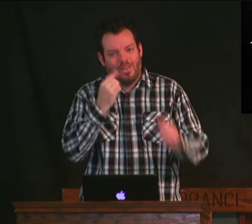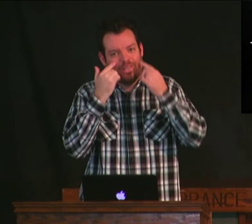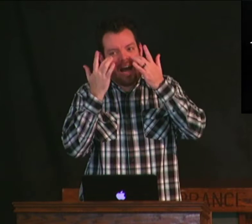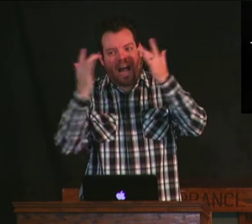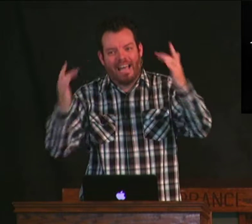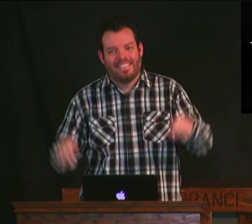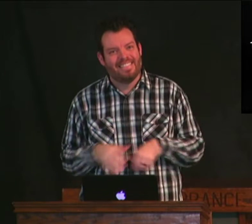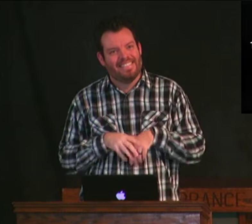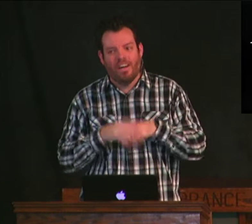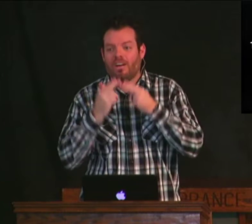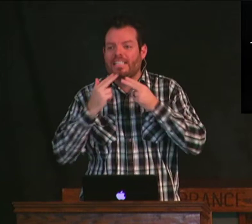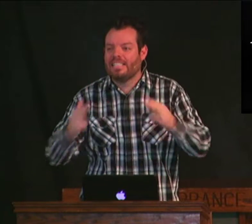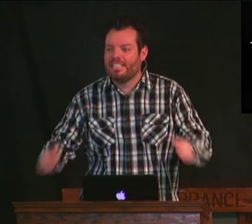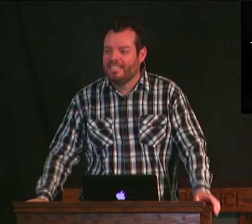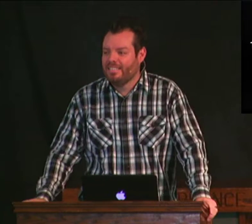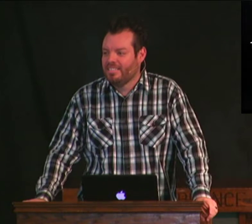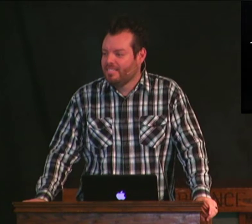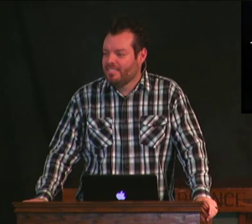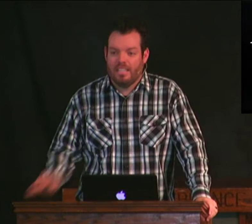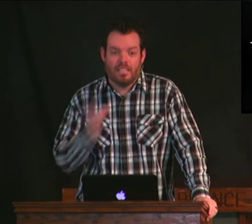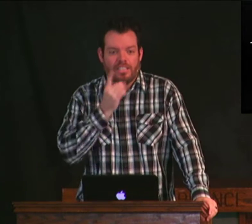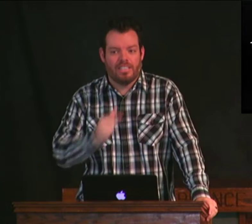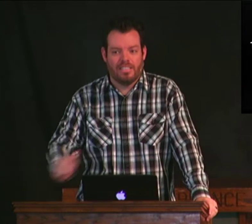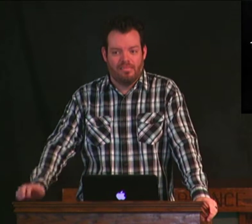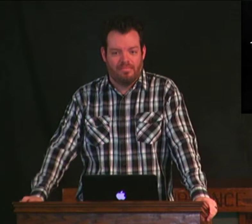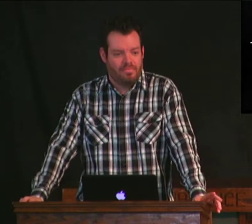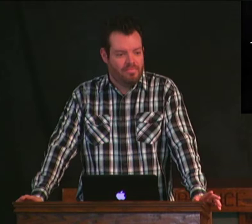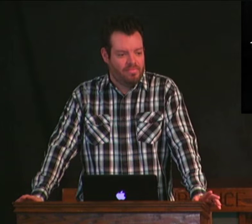little eyes, all innocent and delicious.